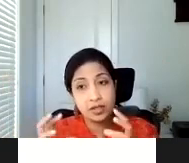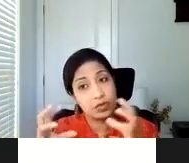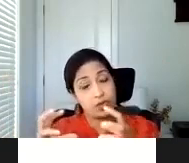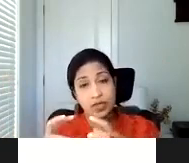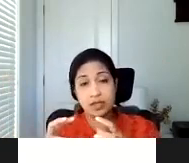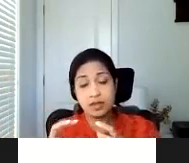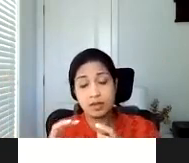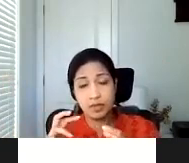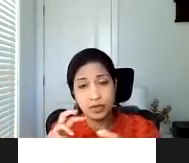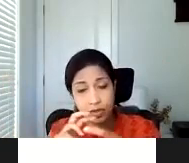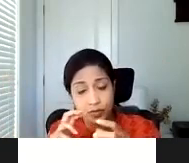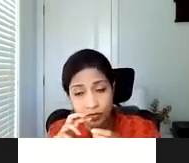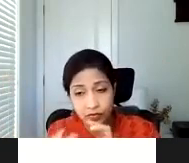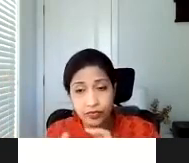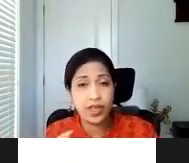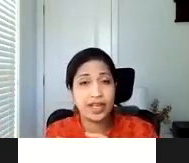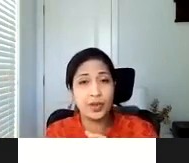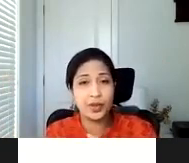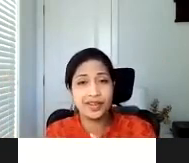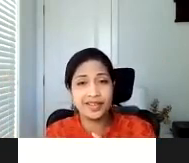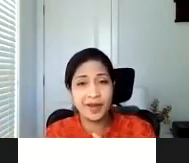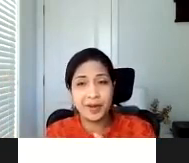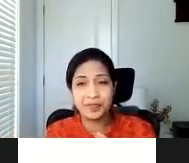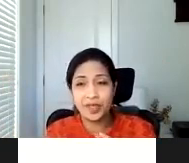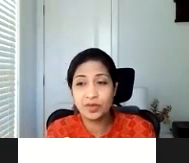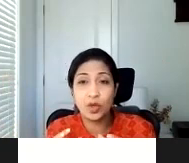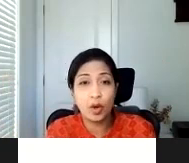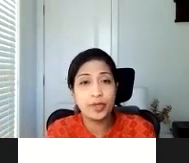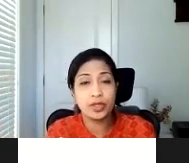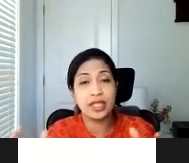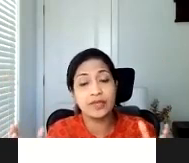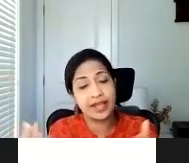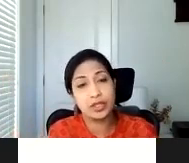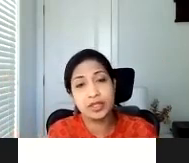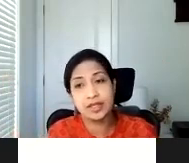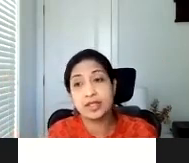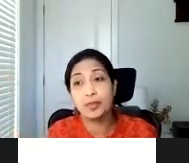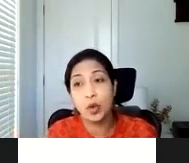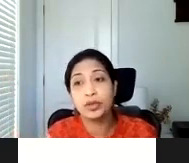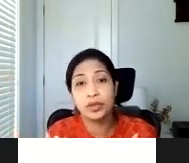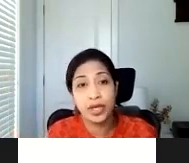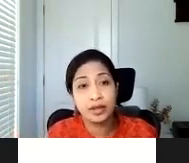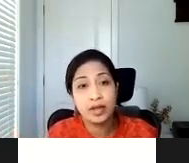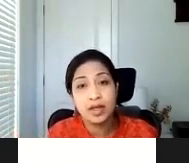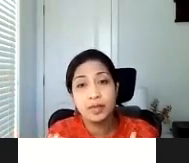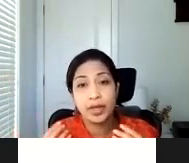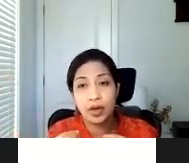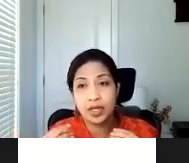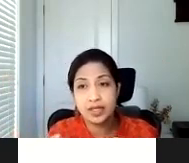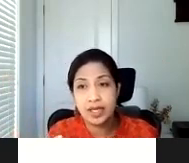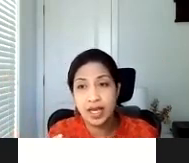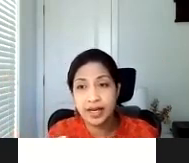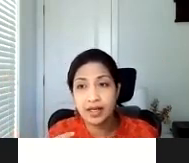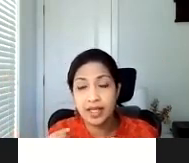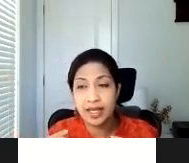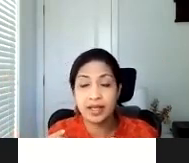And this is a very good opportunity that we're actually discussing both together,